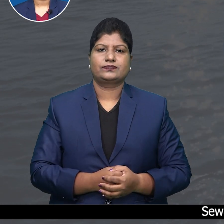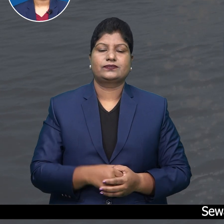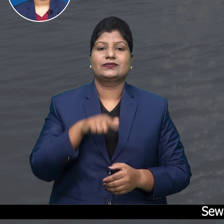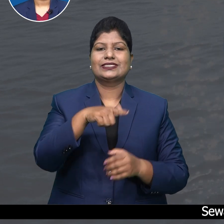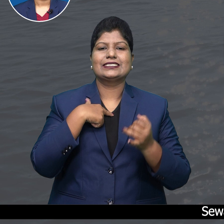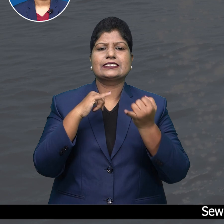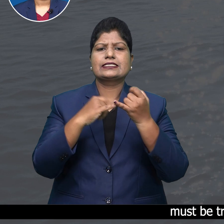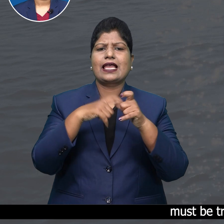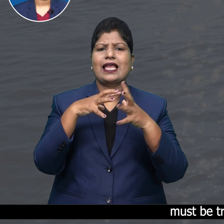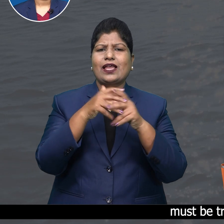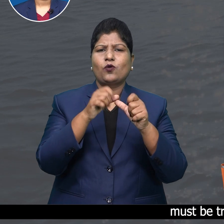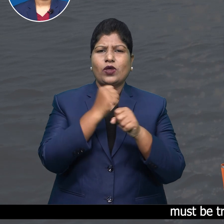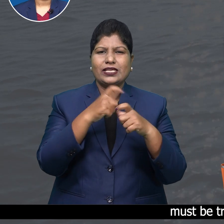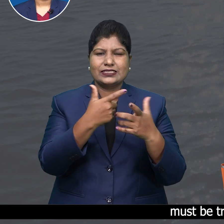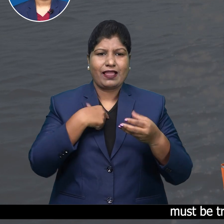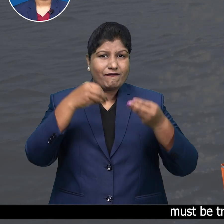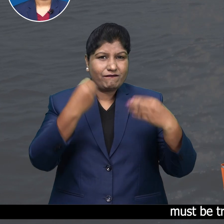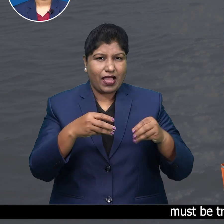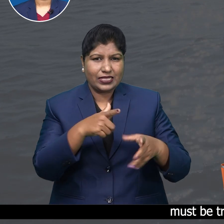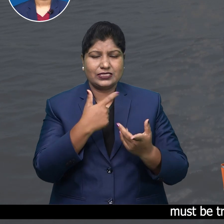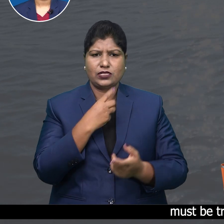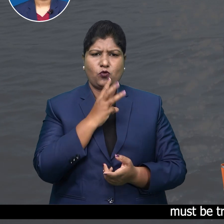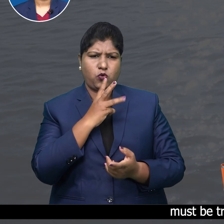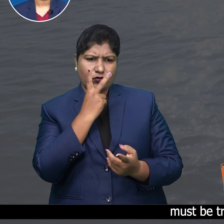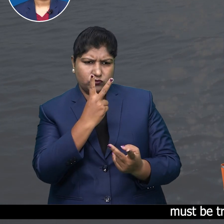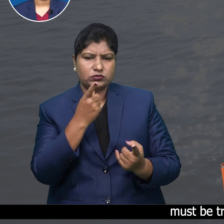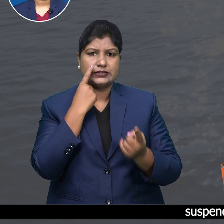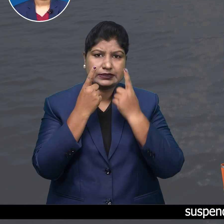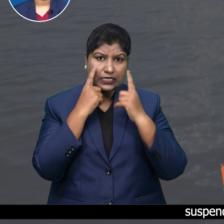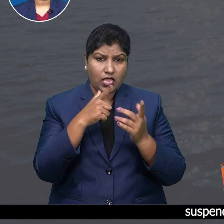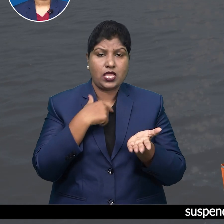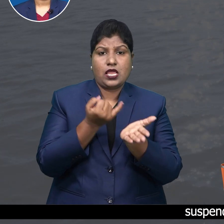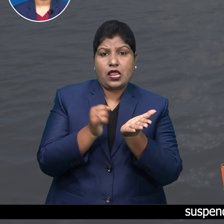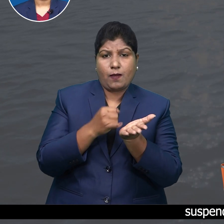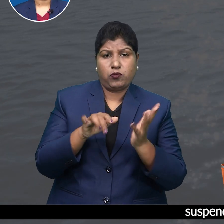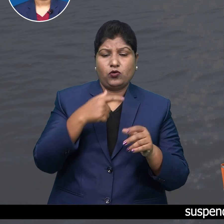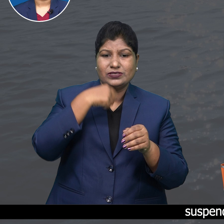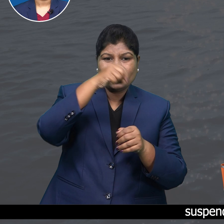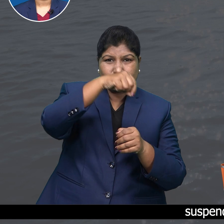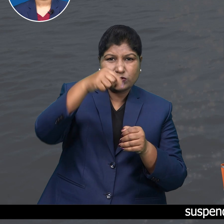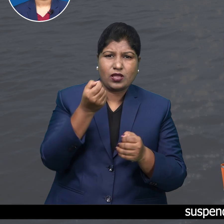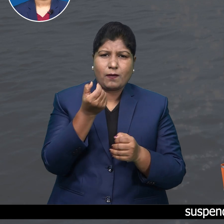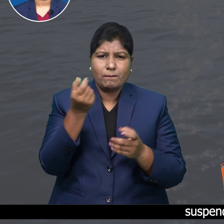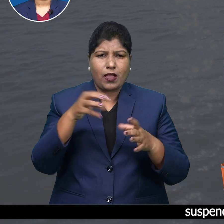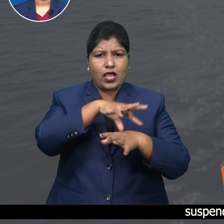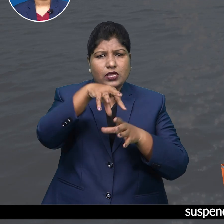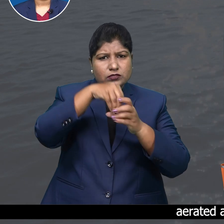Sewage water must be treated to remove suspended particles,